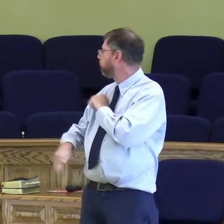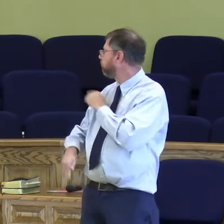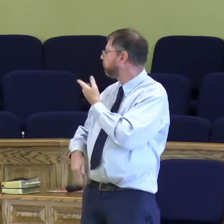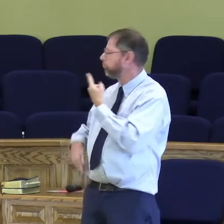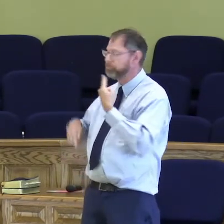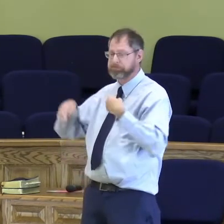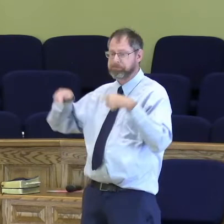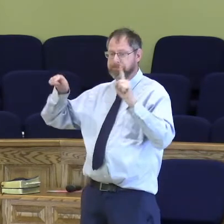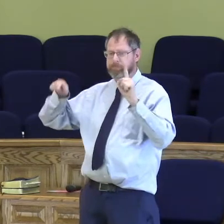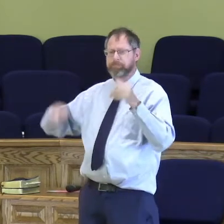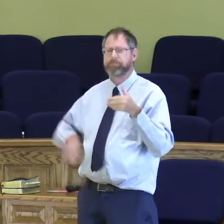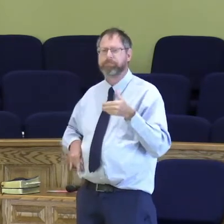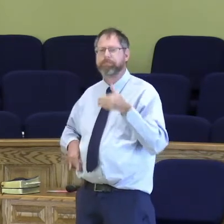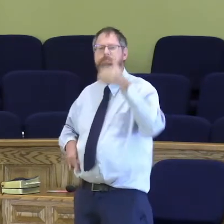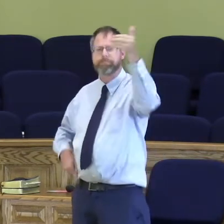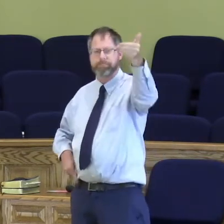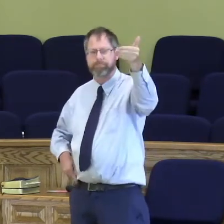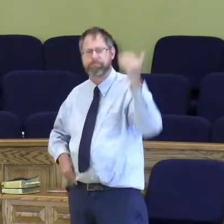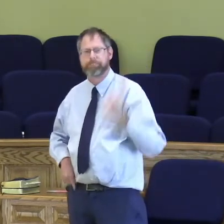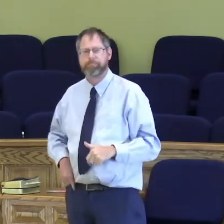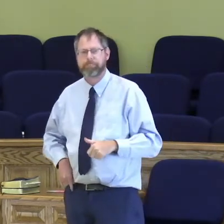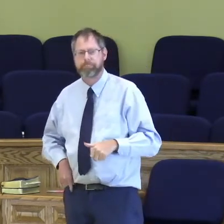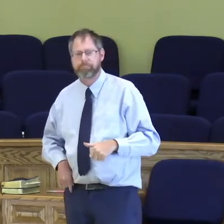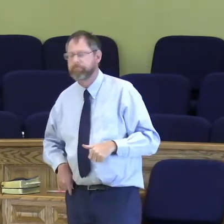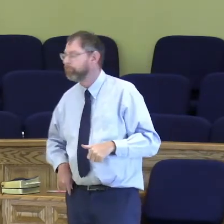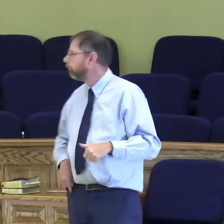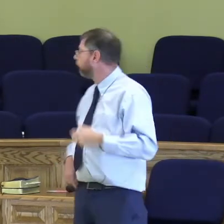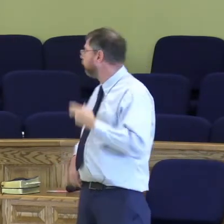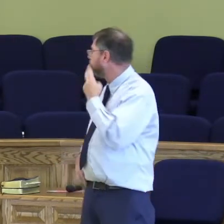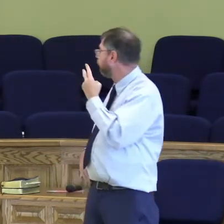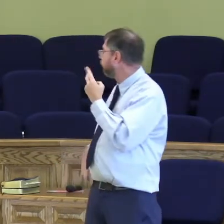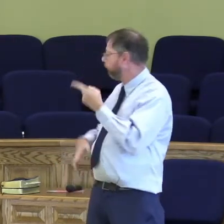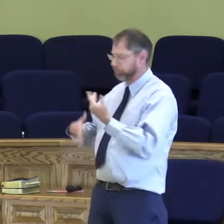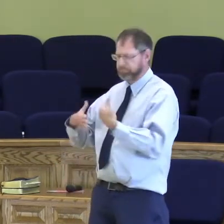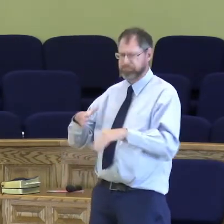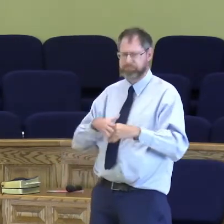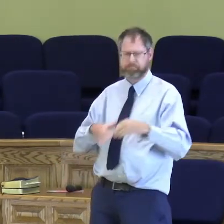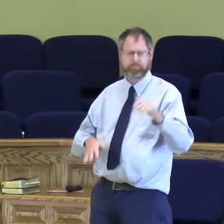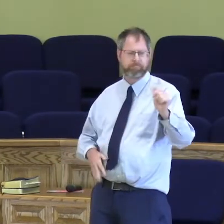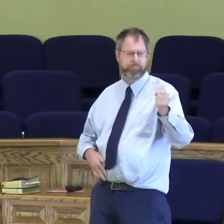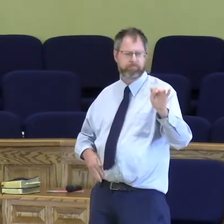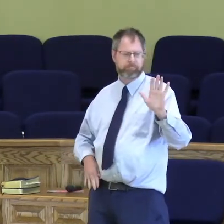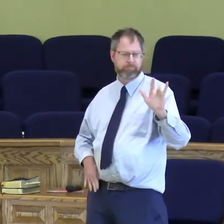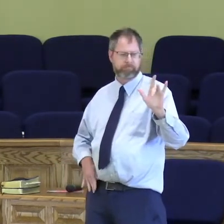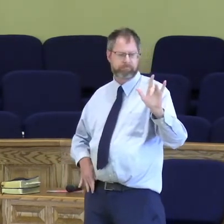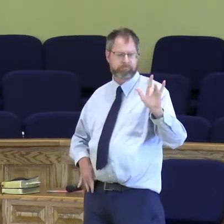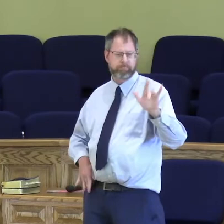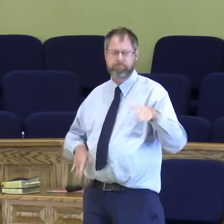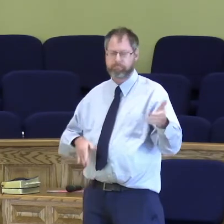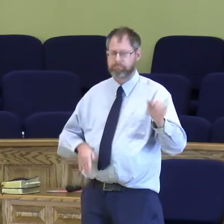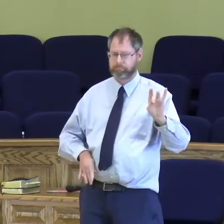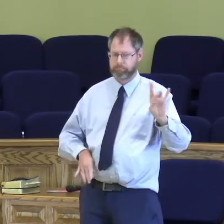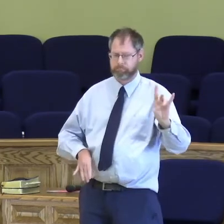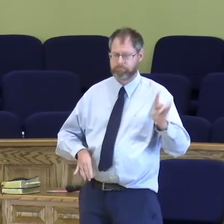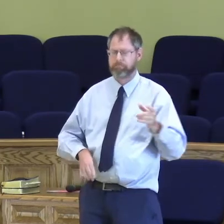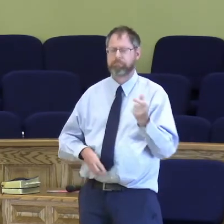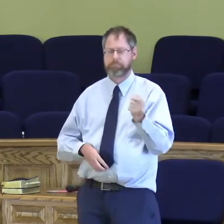but he stepped out on faith and went. This is a little description of his life. He was born in 1925 and